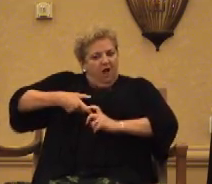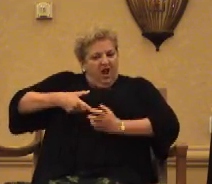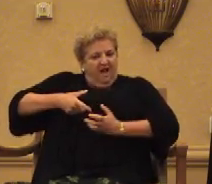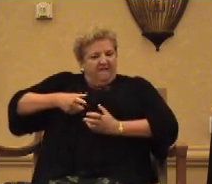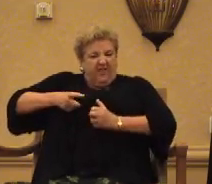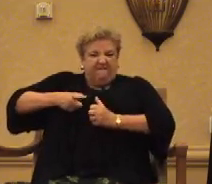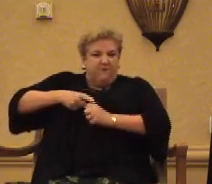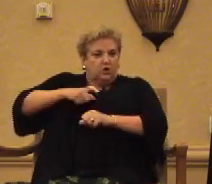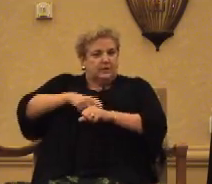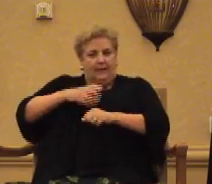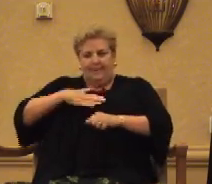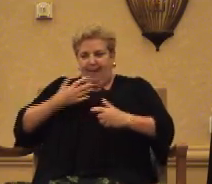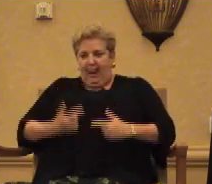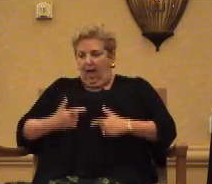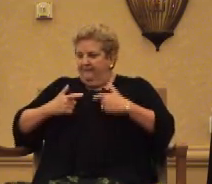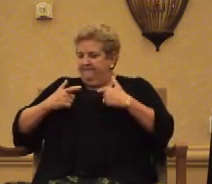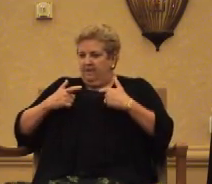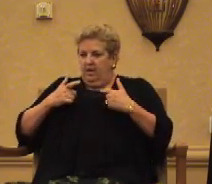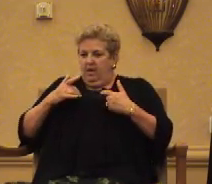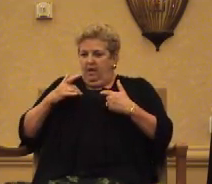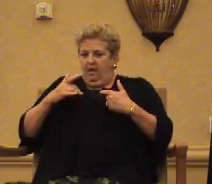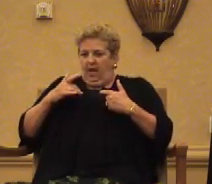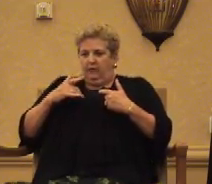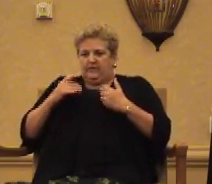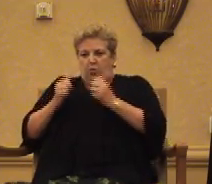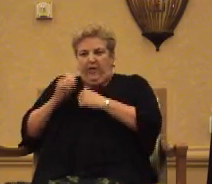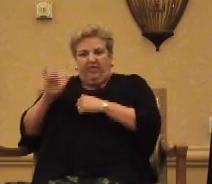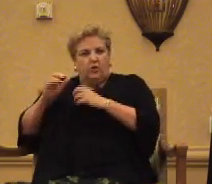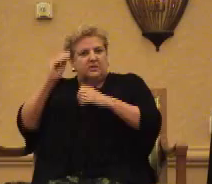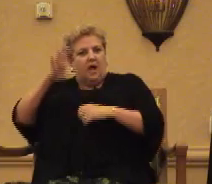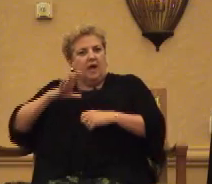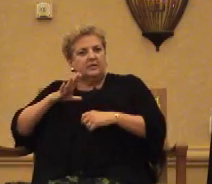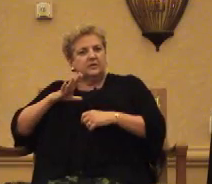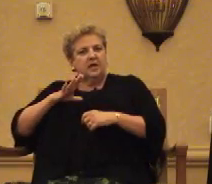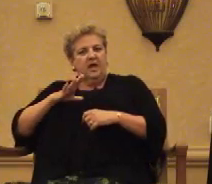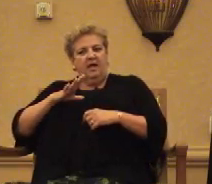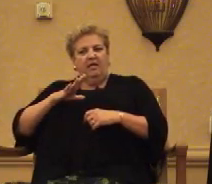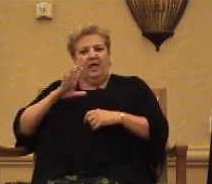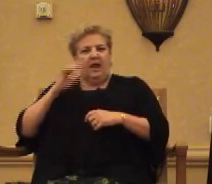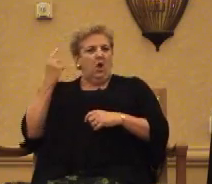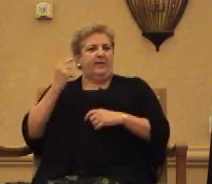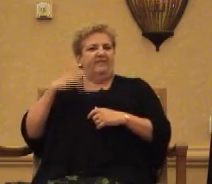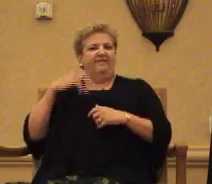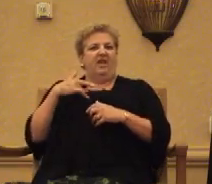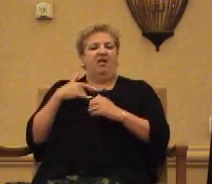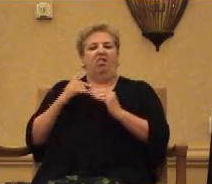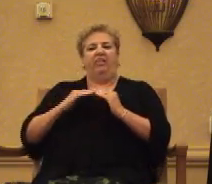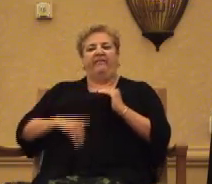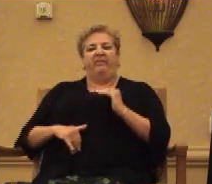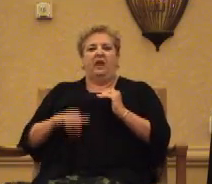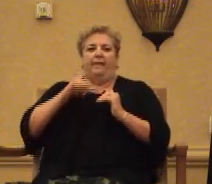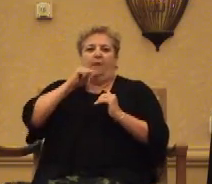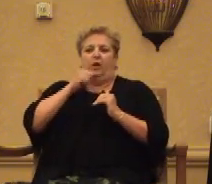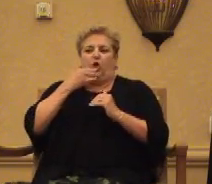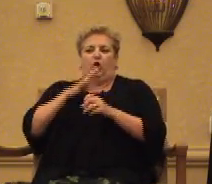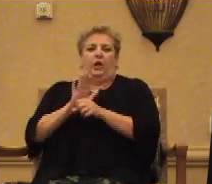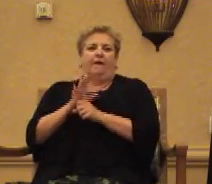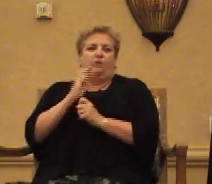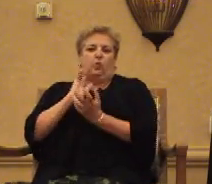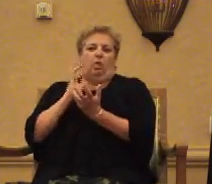in my life, I was with these guys that I never felt like I was good enough for, tough enough for, cool enough for. And all of a sudden, that